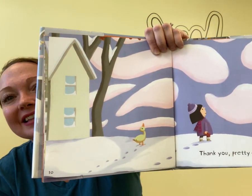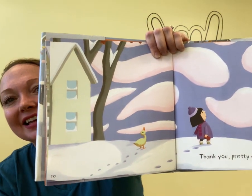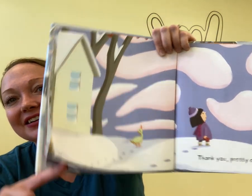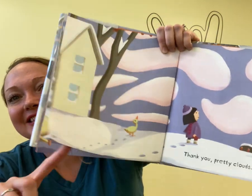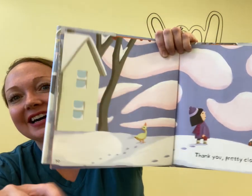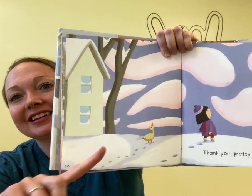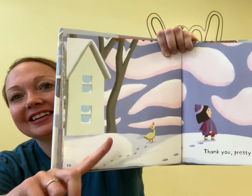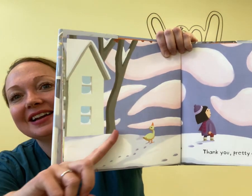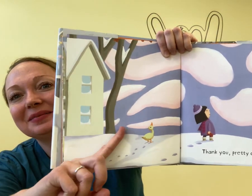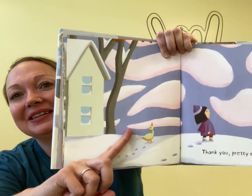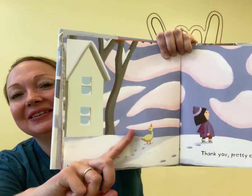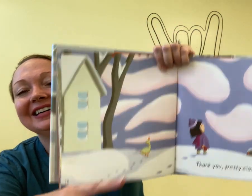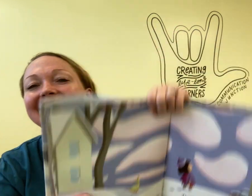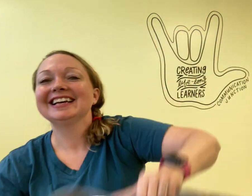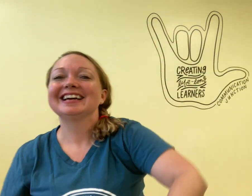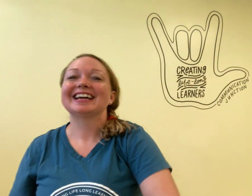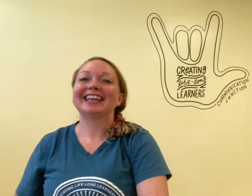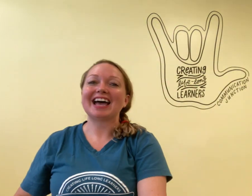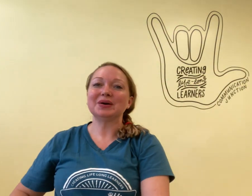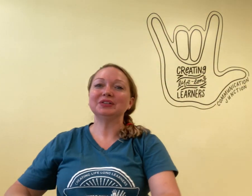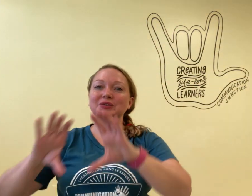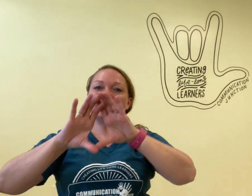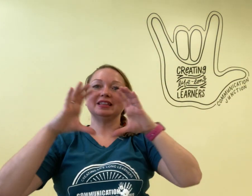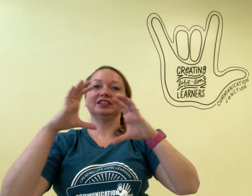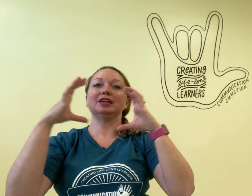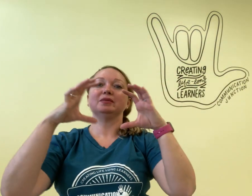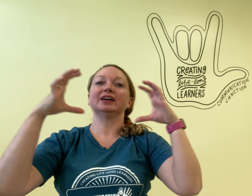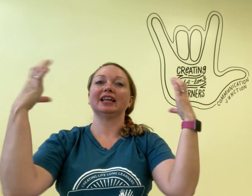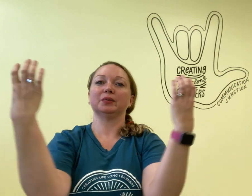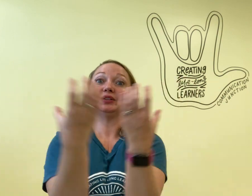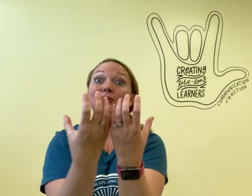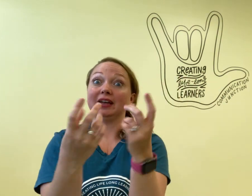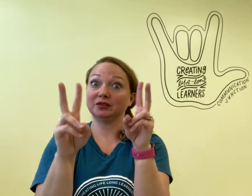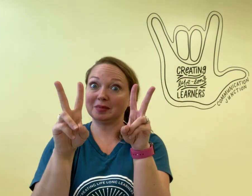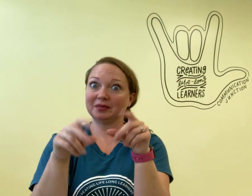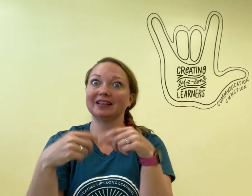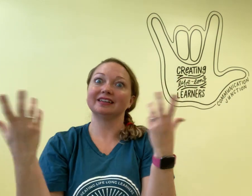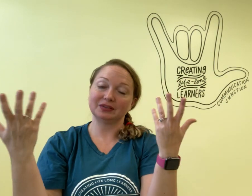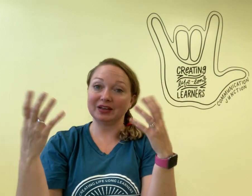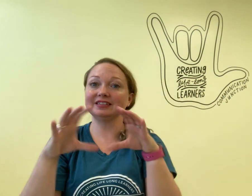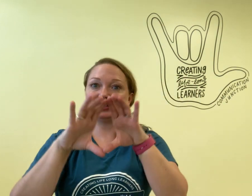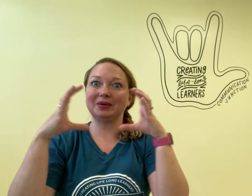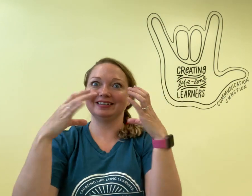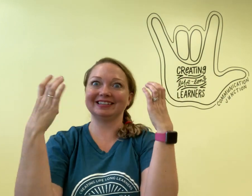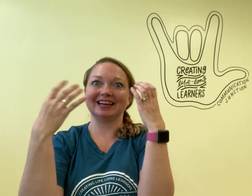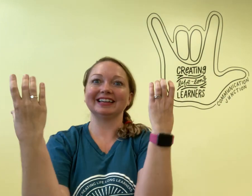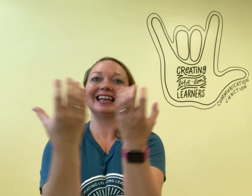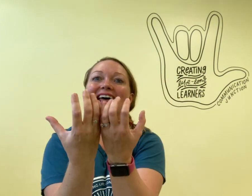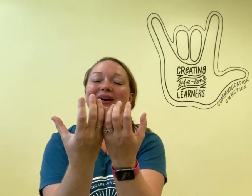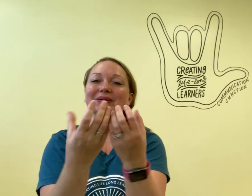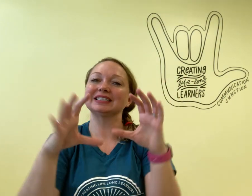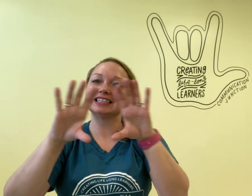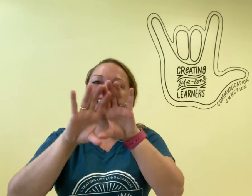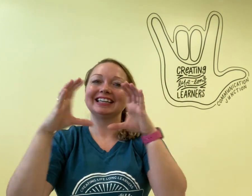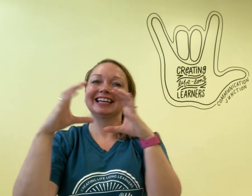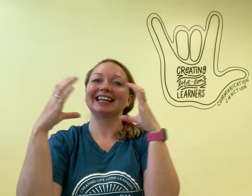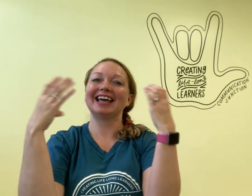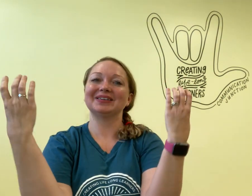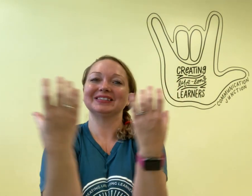there's Duck looking up too. Clouds, you make the shape of a cloud with two hands. Remember that? So that's a two-handed sign. Clouds. Clouds. Good